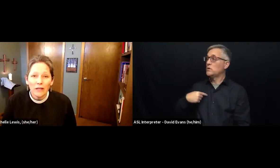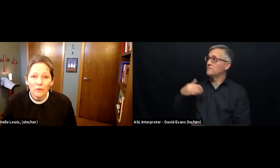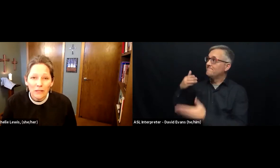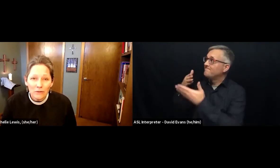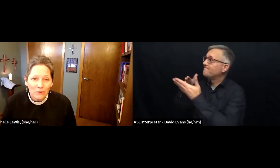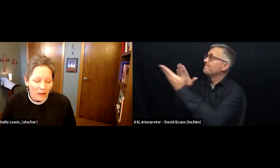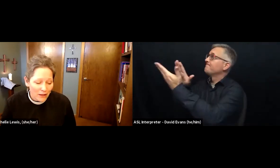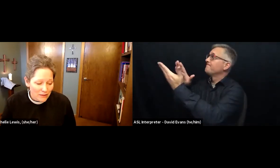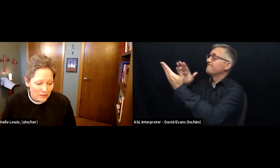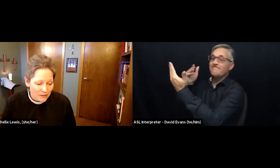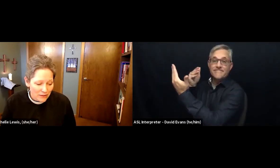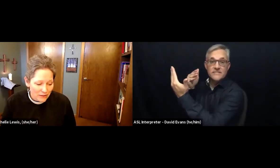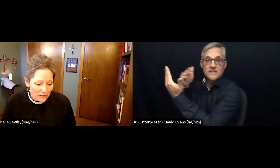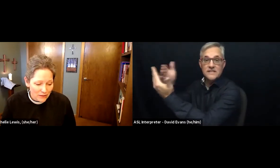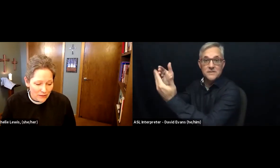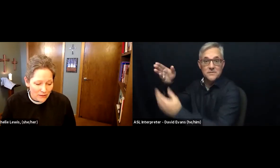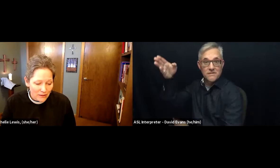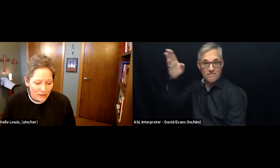And when we do that,